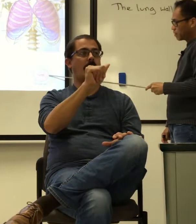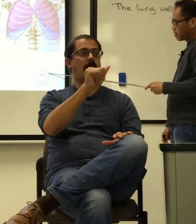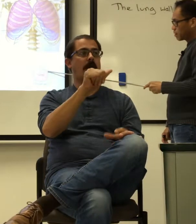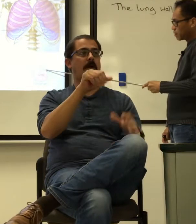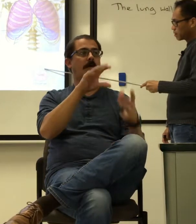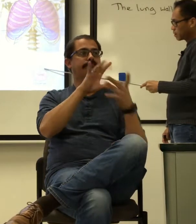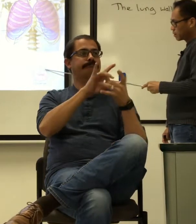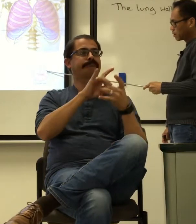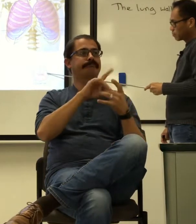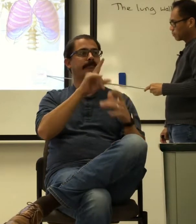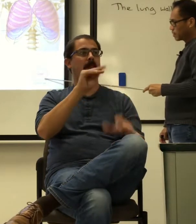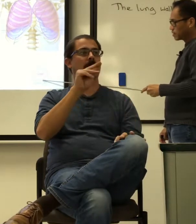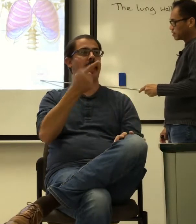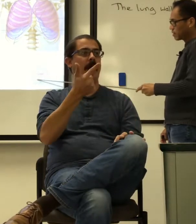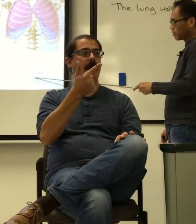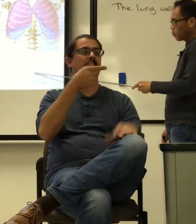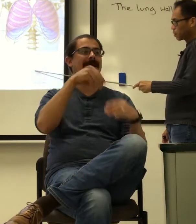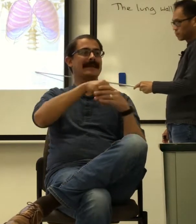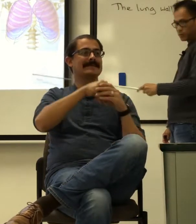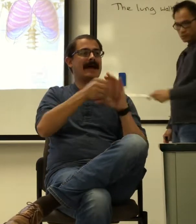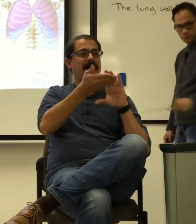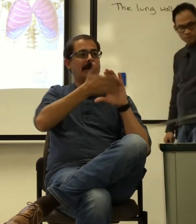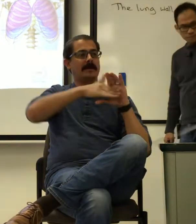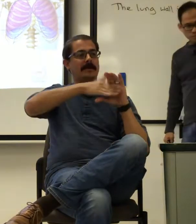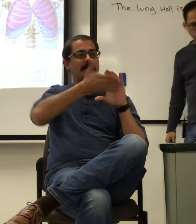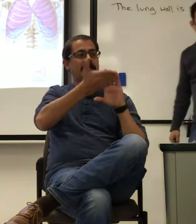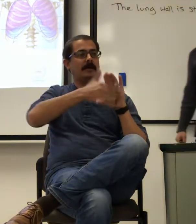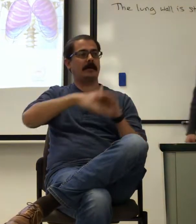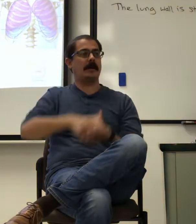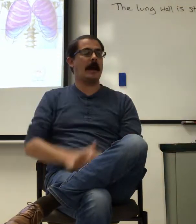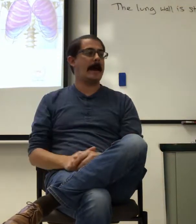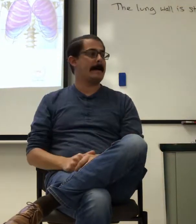attached to the lung will be the inside of the water balloon.